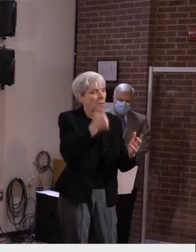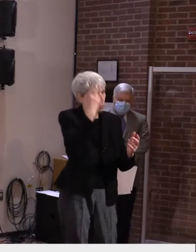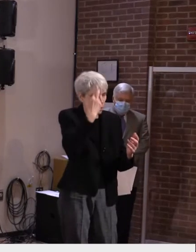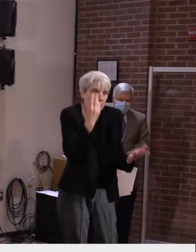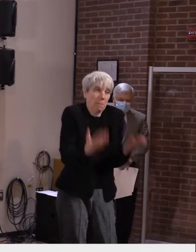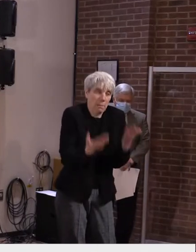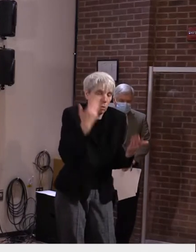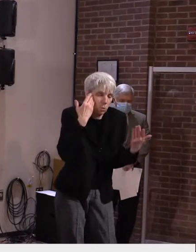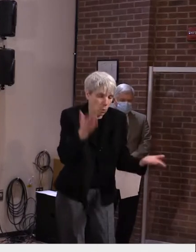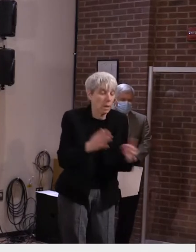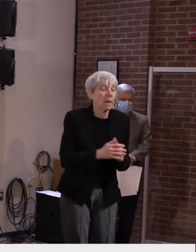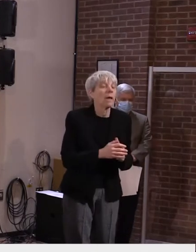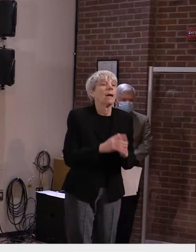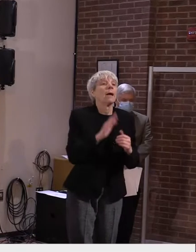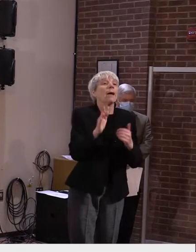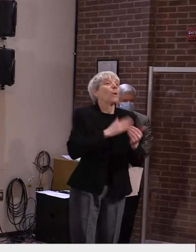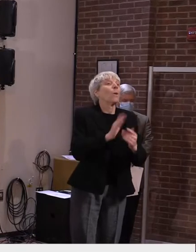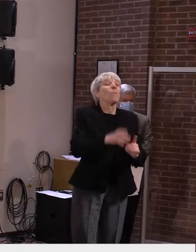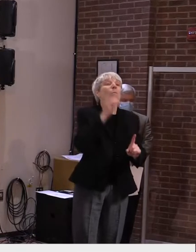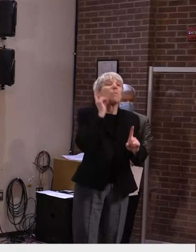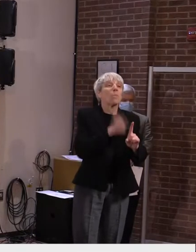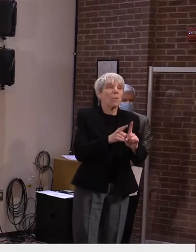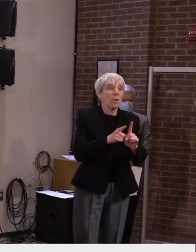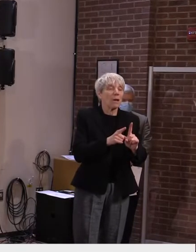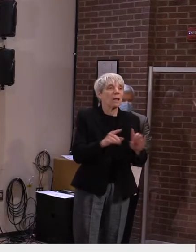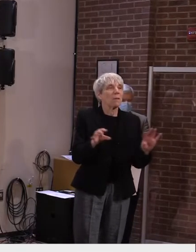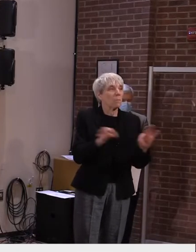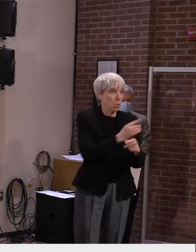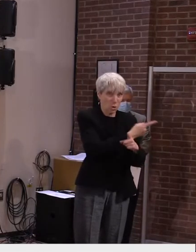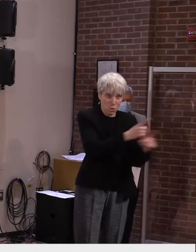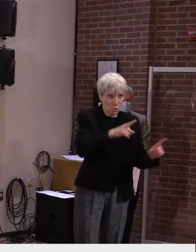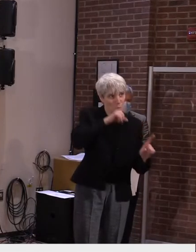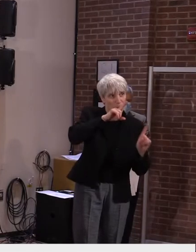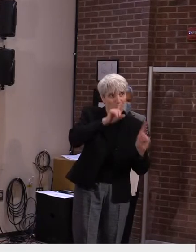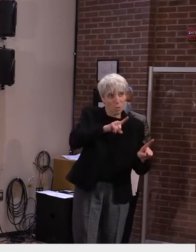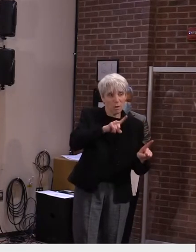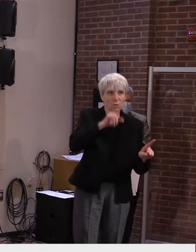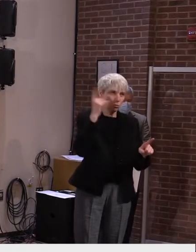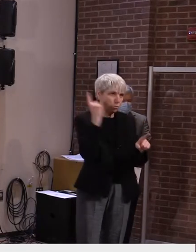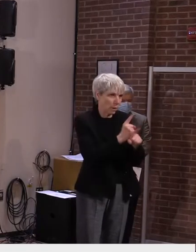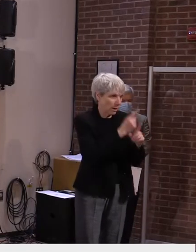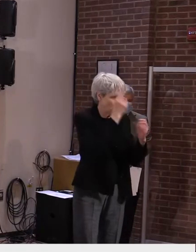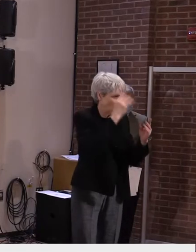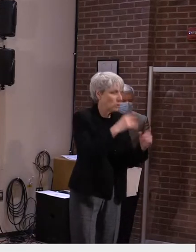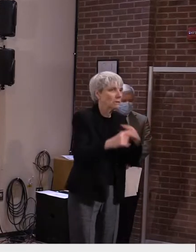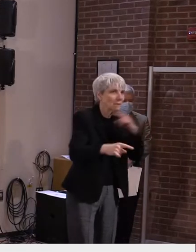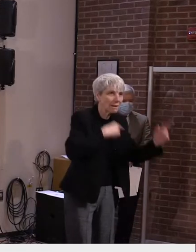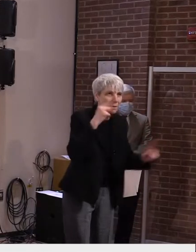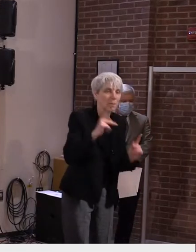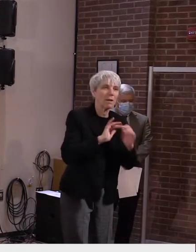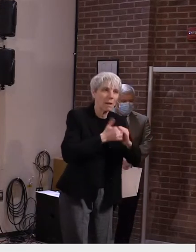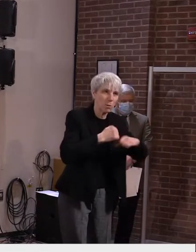to make sure that we report on the right things, the things that we can do to protect ourselves.